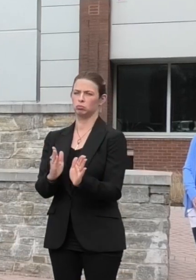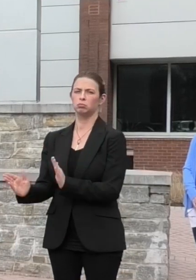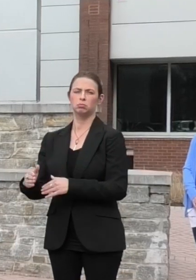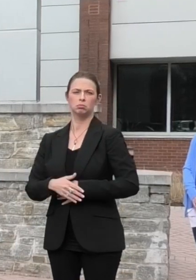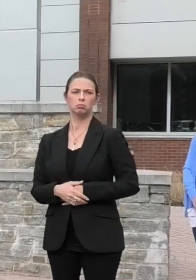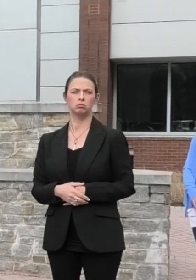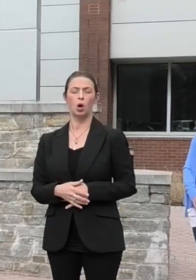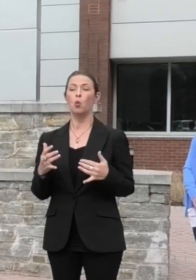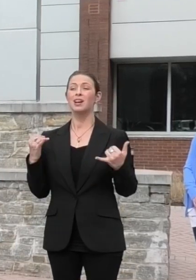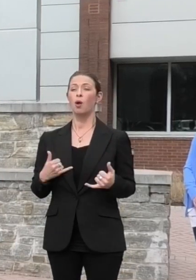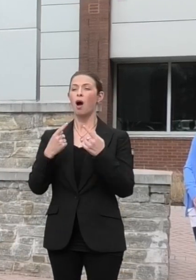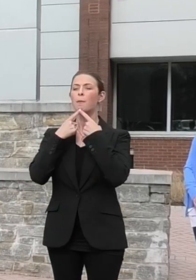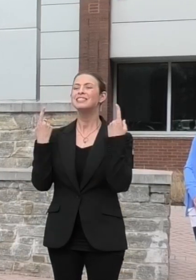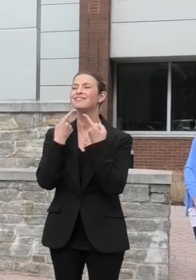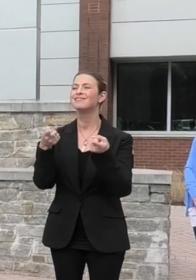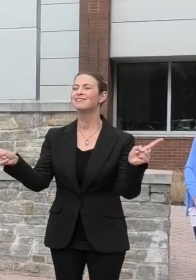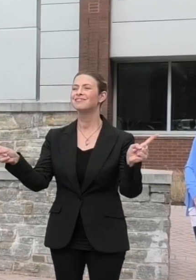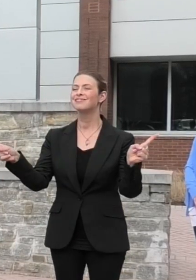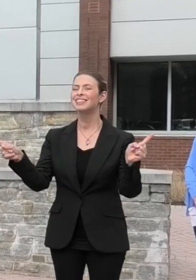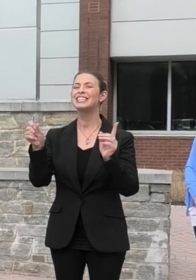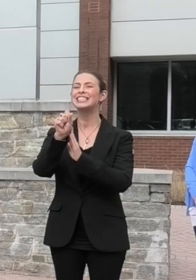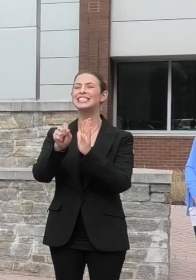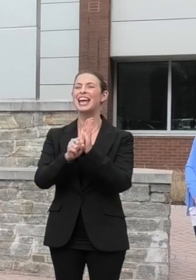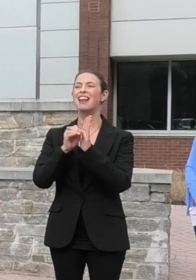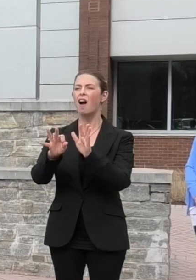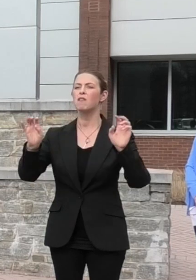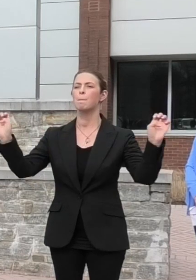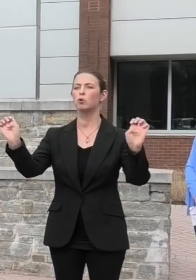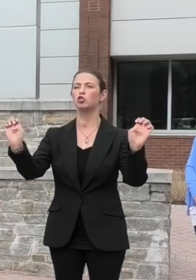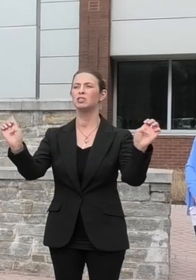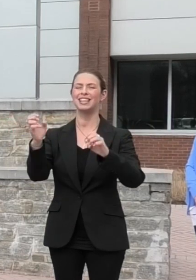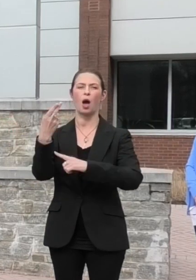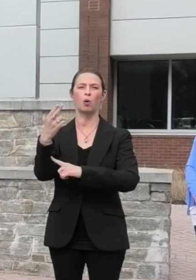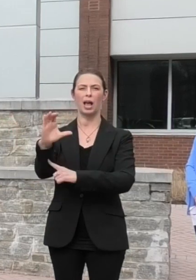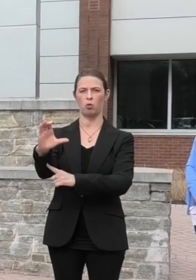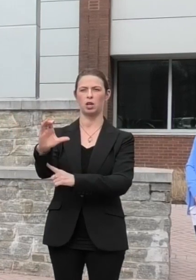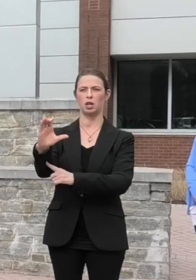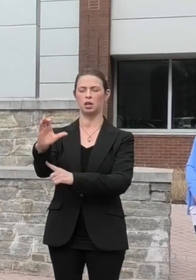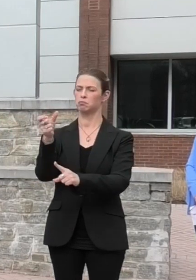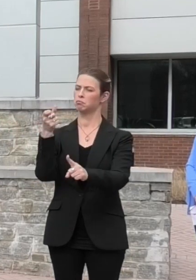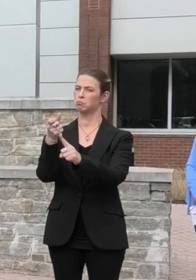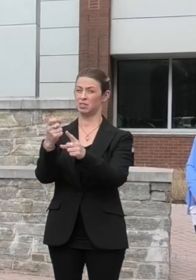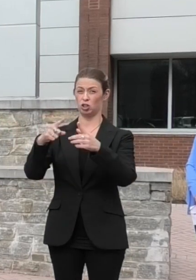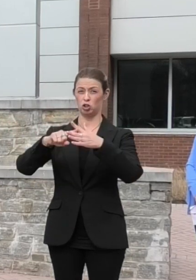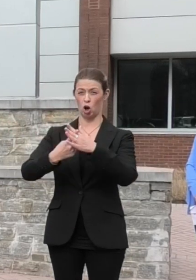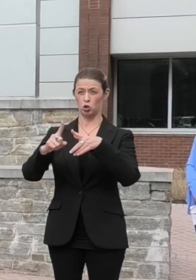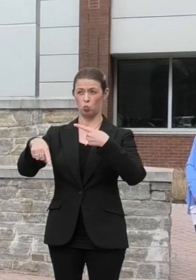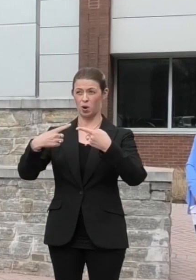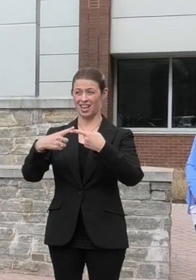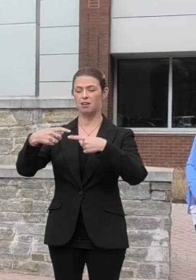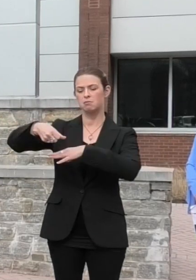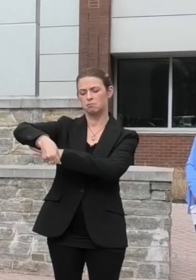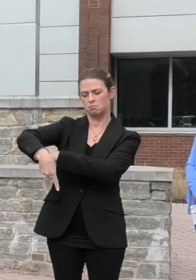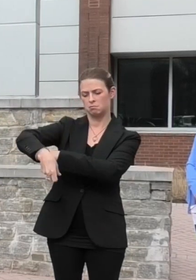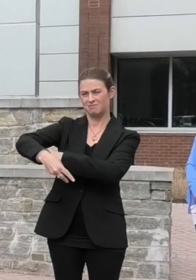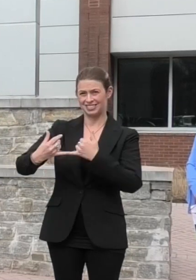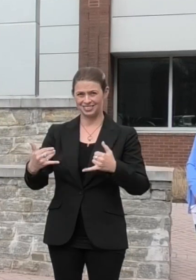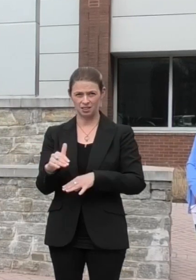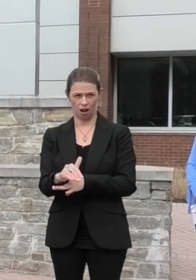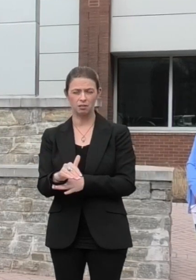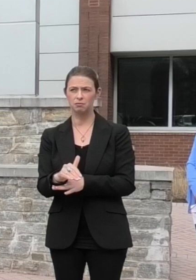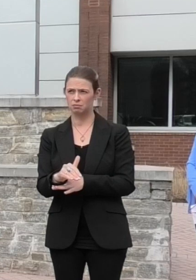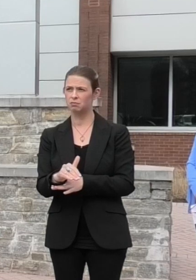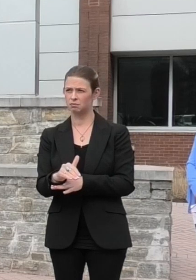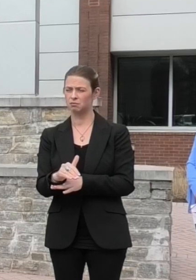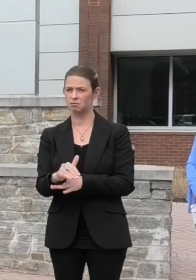officially declaring a state of emergency in Howard County effective midnight tonight. I'm instructing